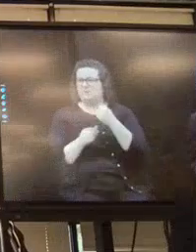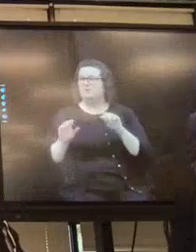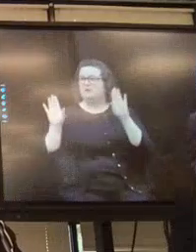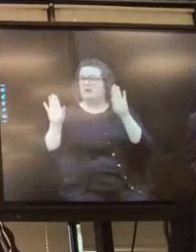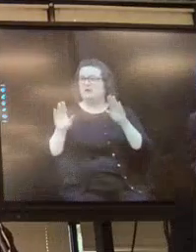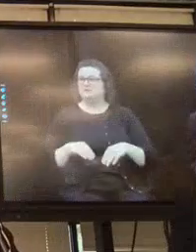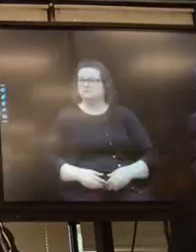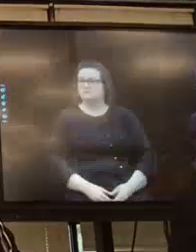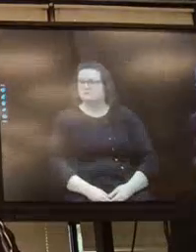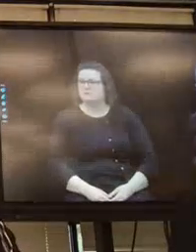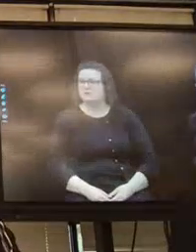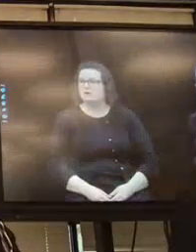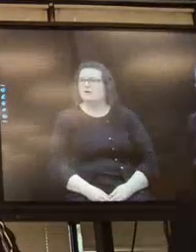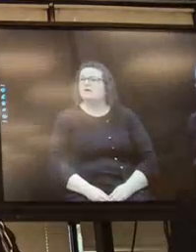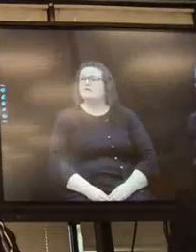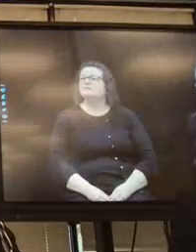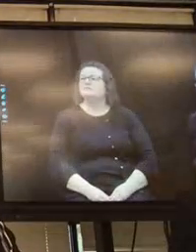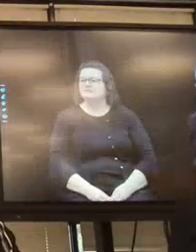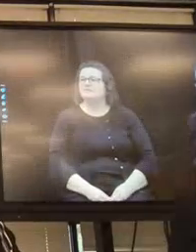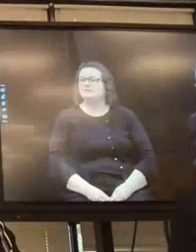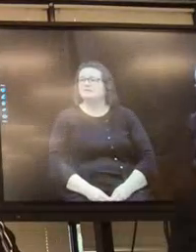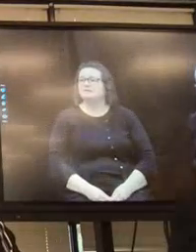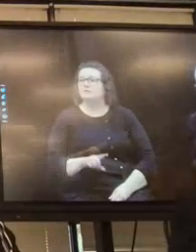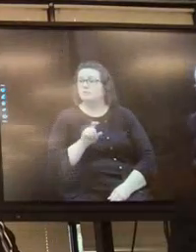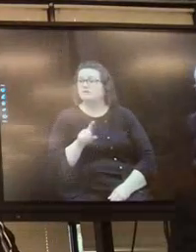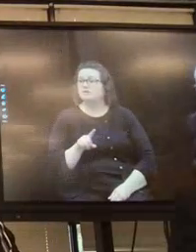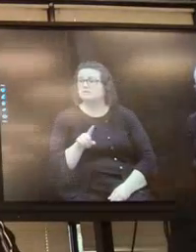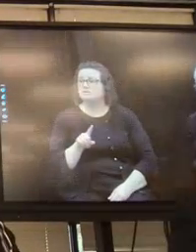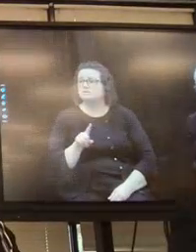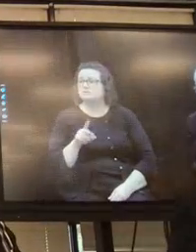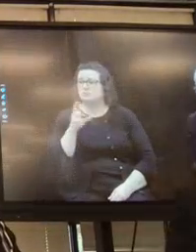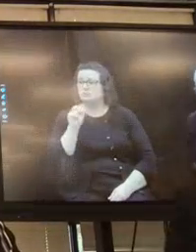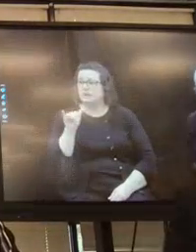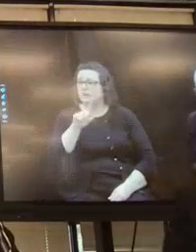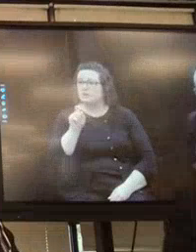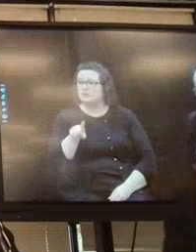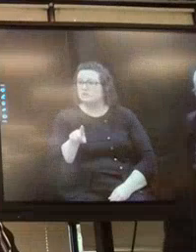got a question. Now, I think Ray was,